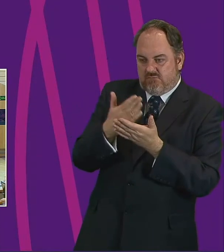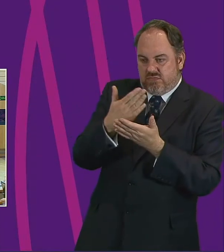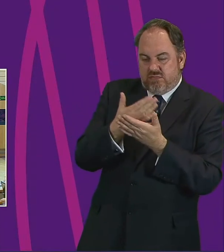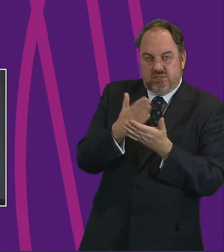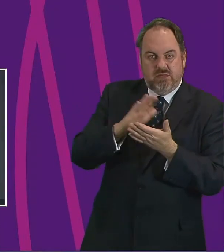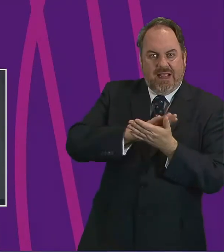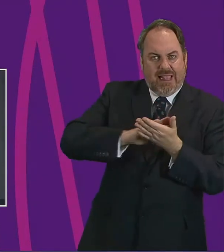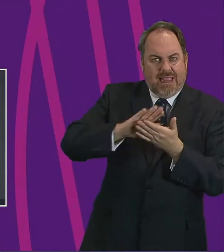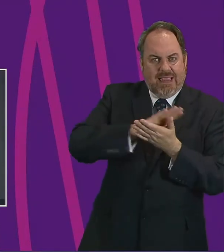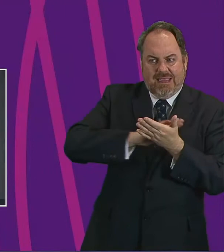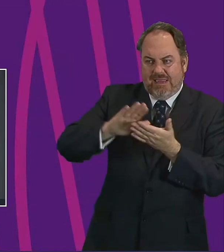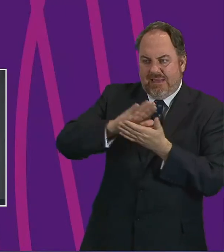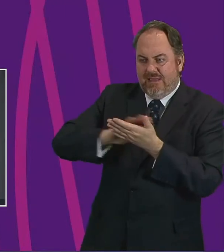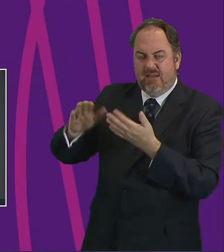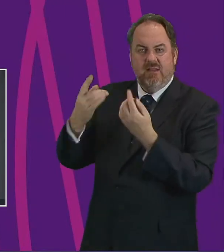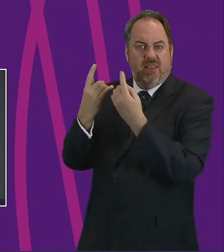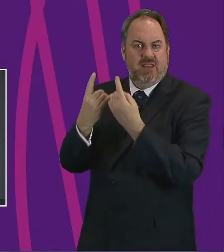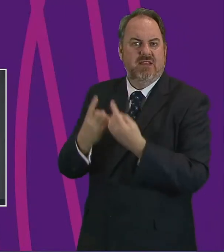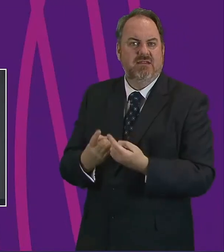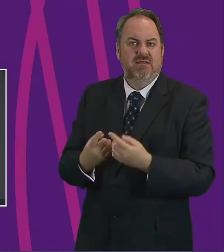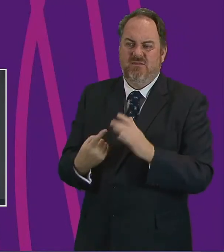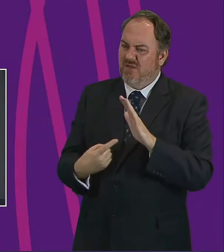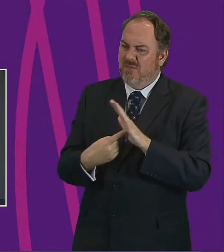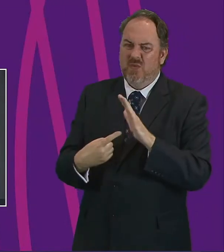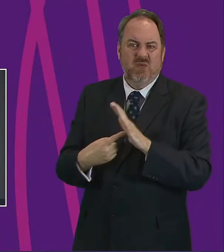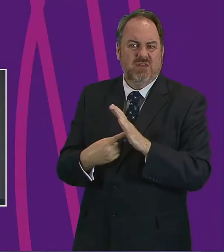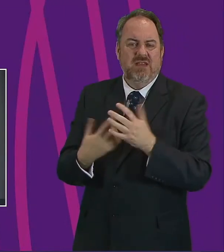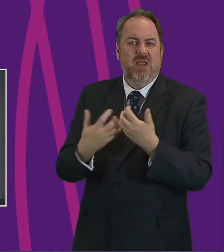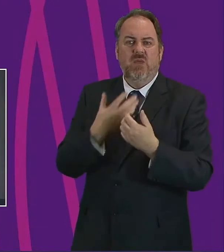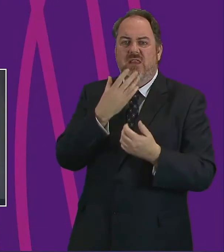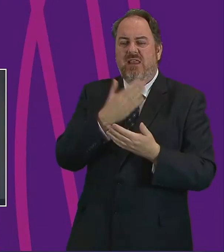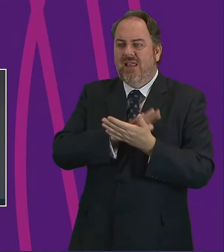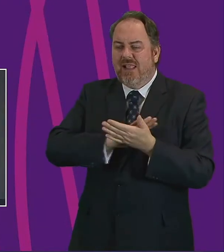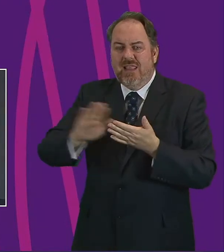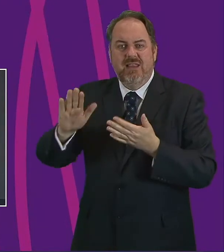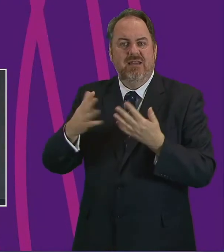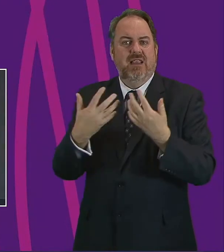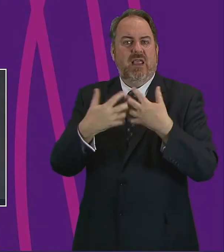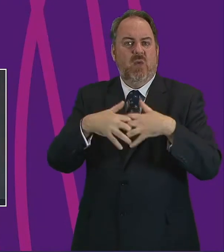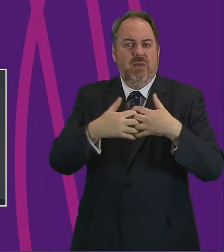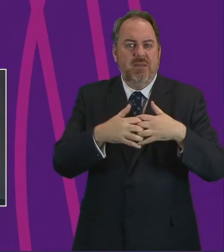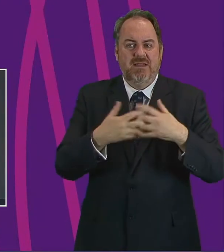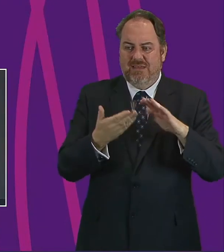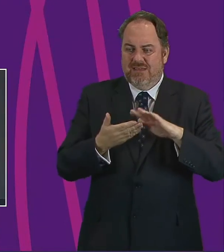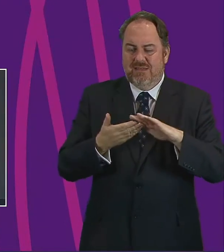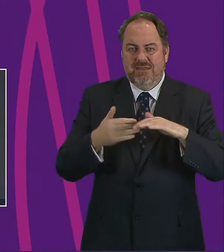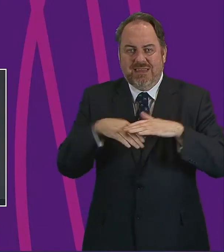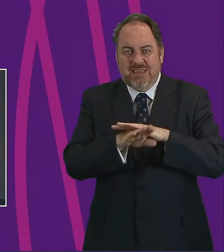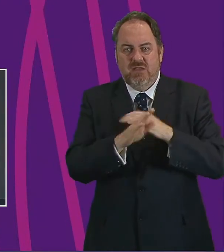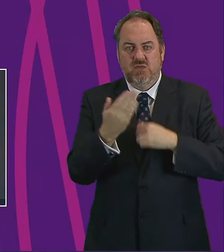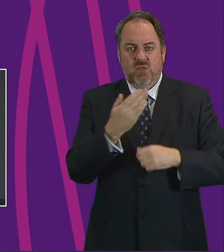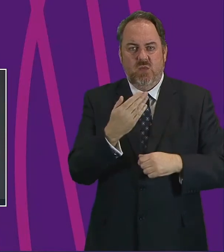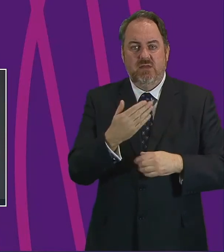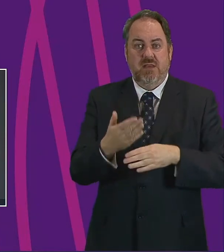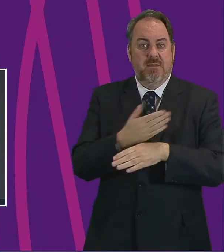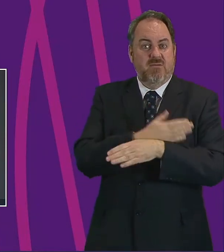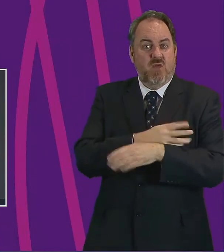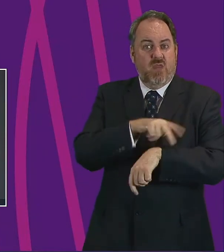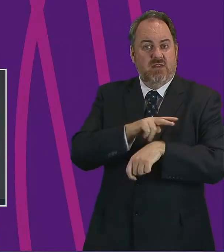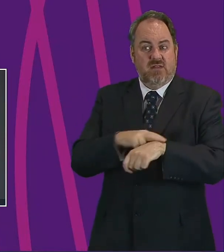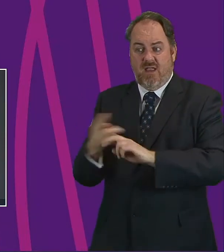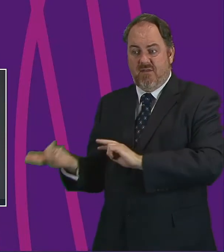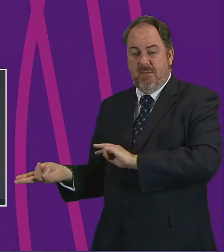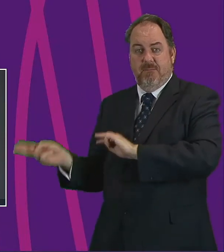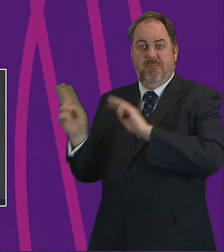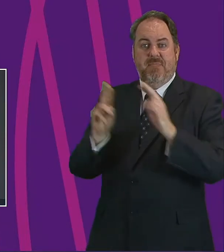schools when the schools return in August. Well, they'll have to be in place before any members of staff return in June into